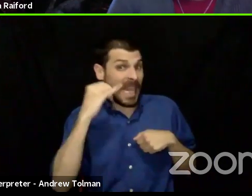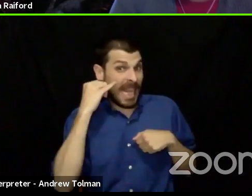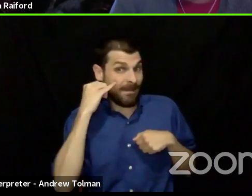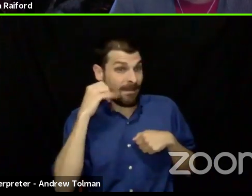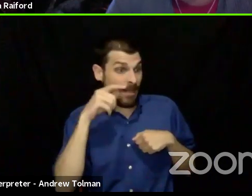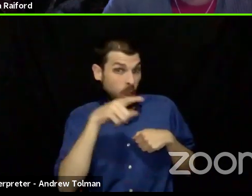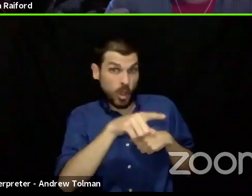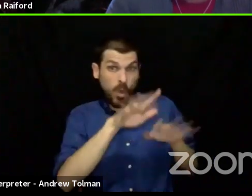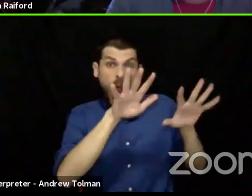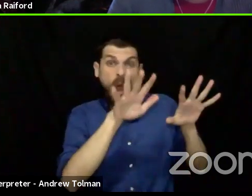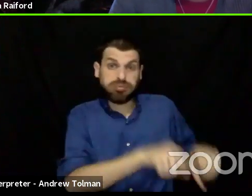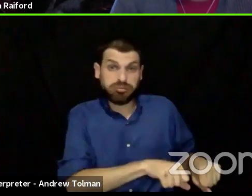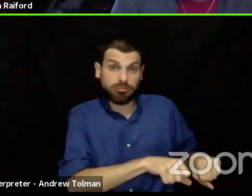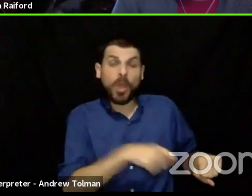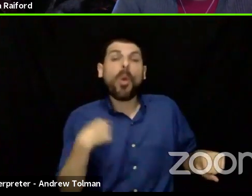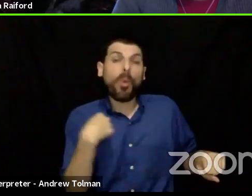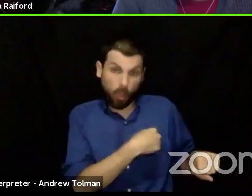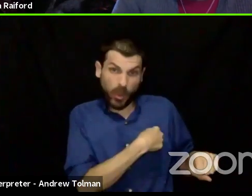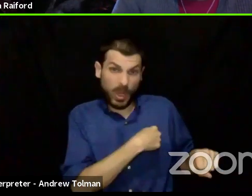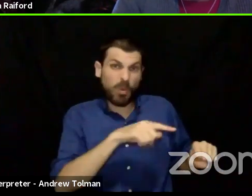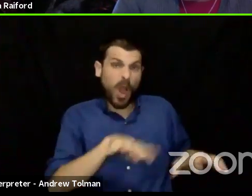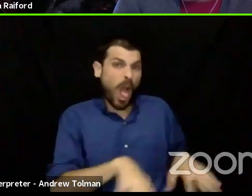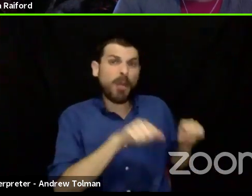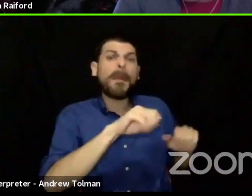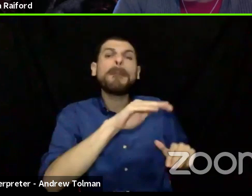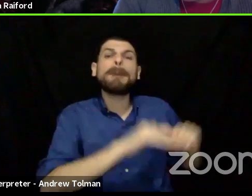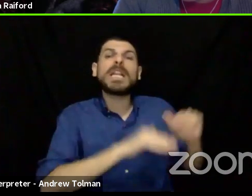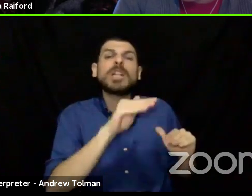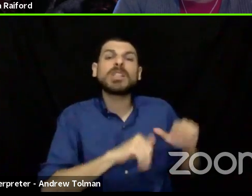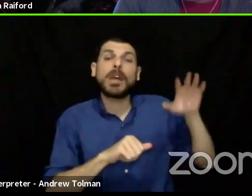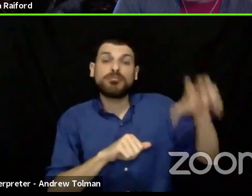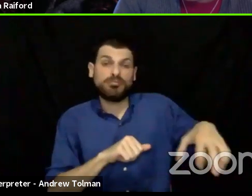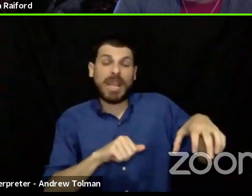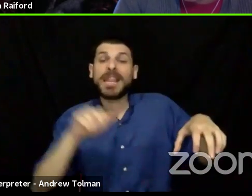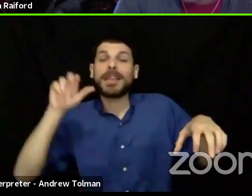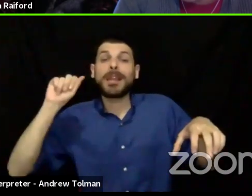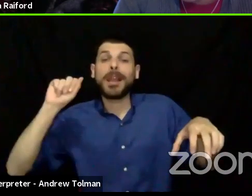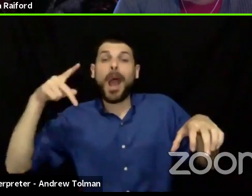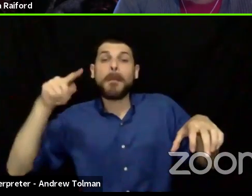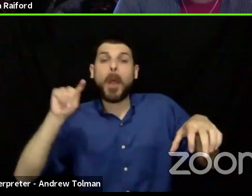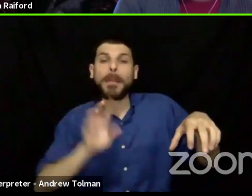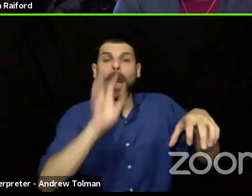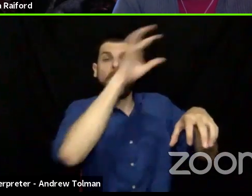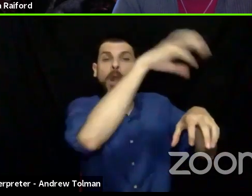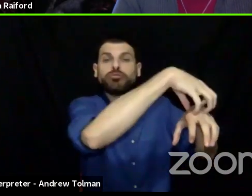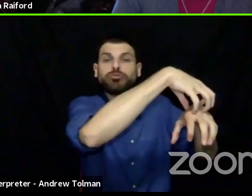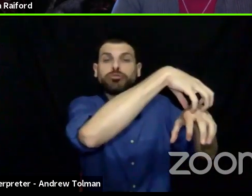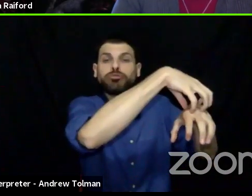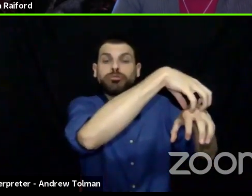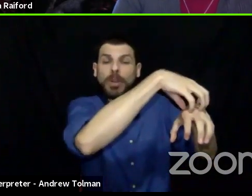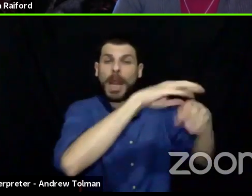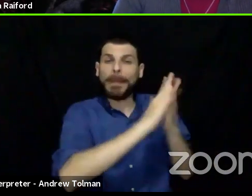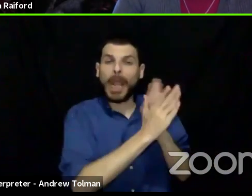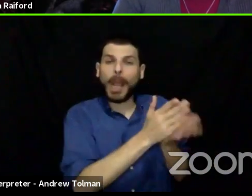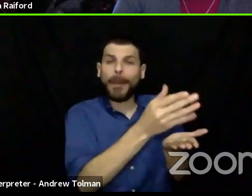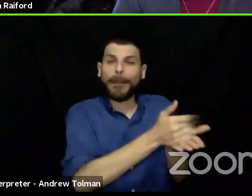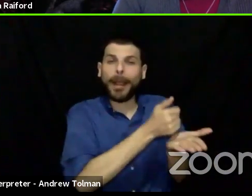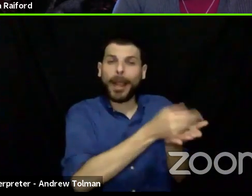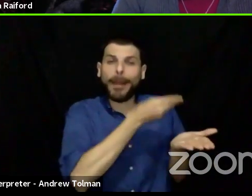can accommodate that, and it's going to bring in a lot of revenue. But they're making these plans and these opportunities available to a lot